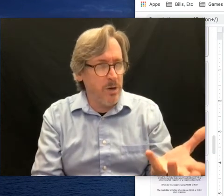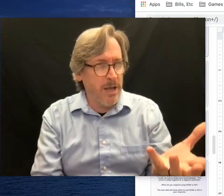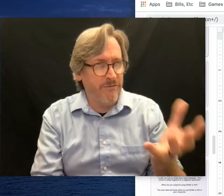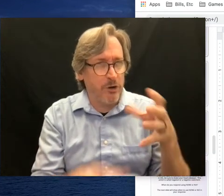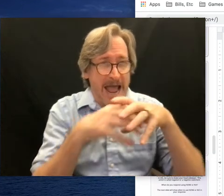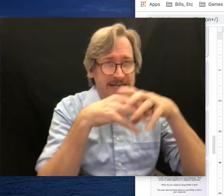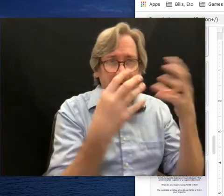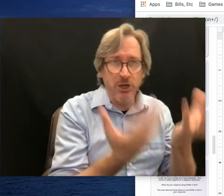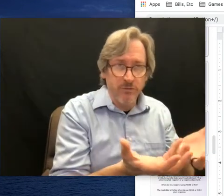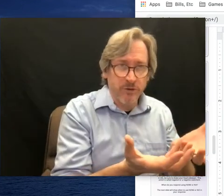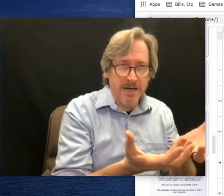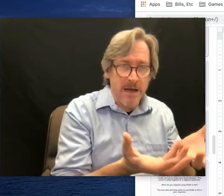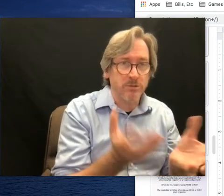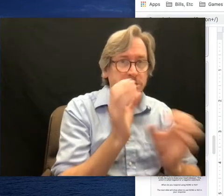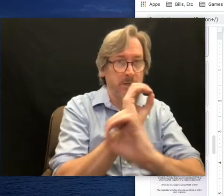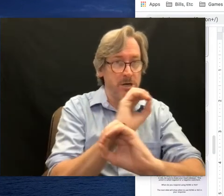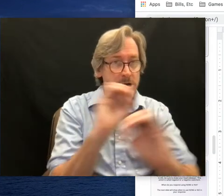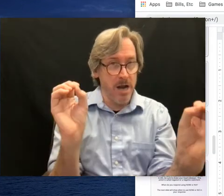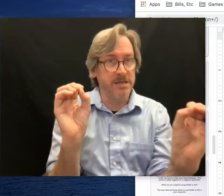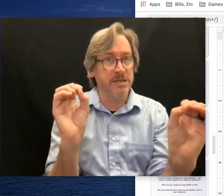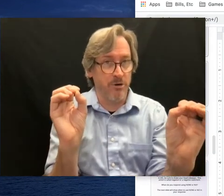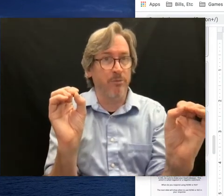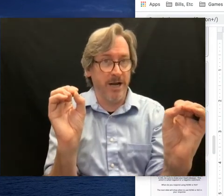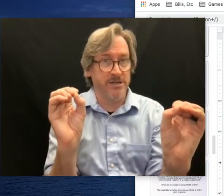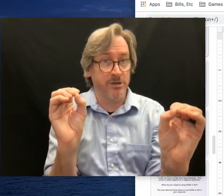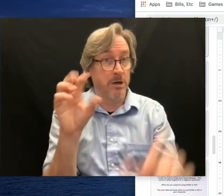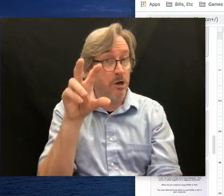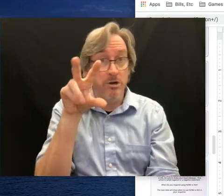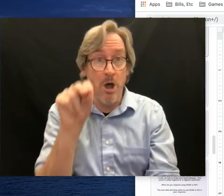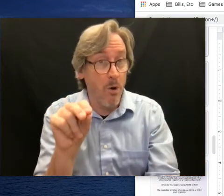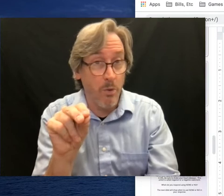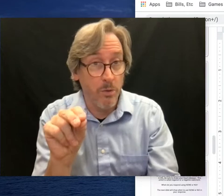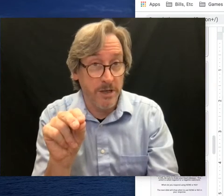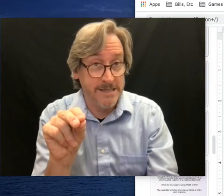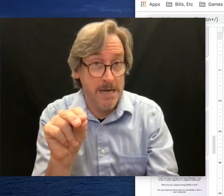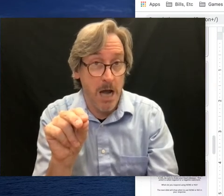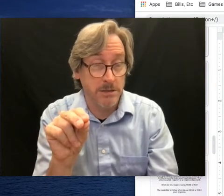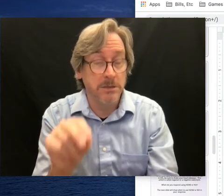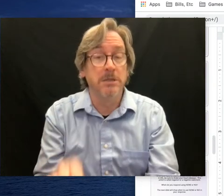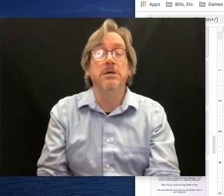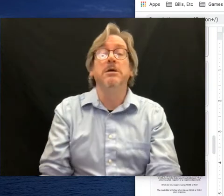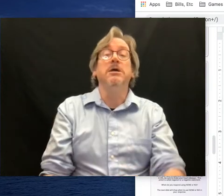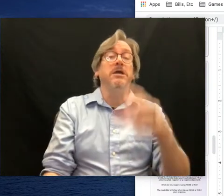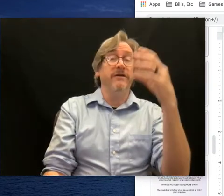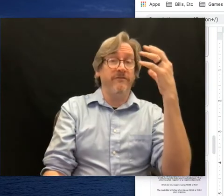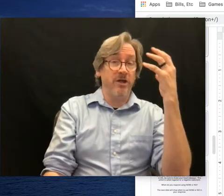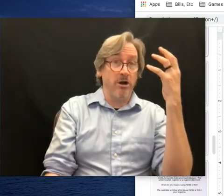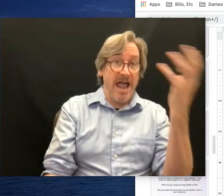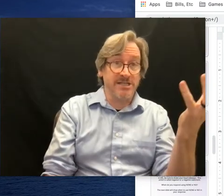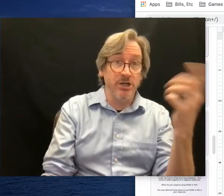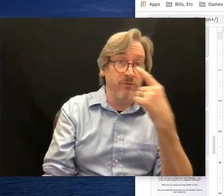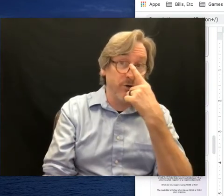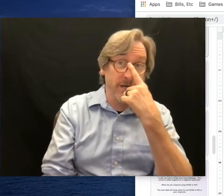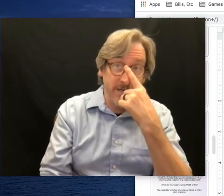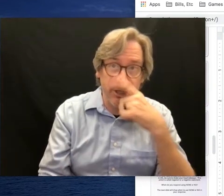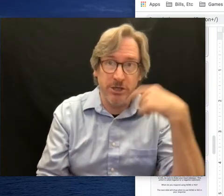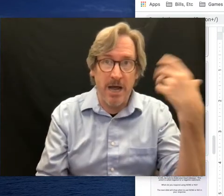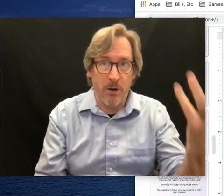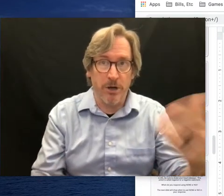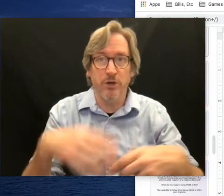So if they're asking you for a count, none is an appropriate answer. No is not. If they're asking you